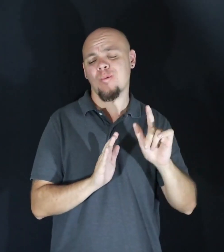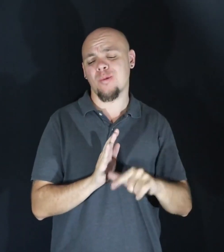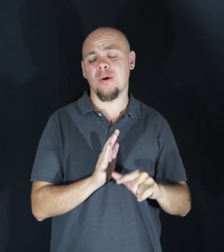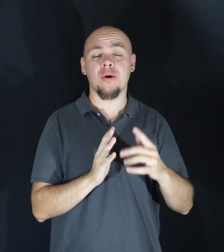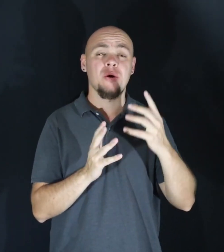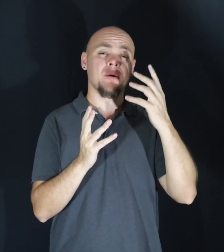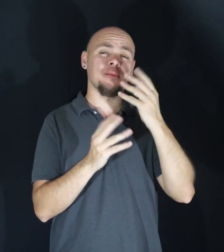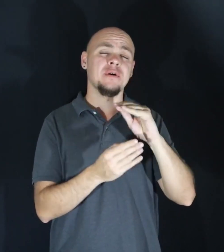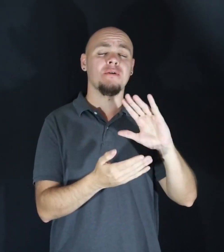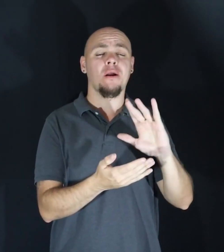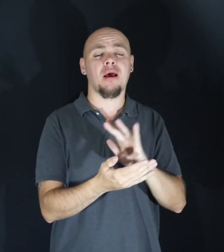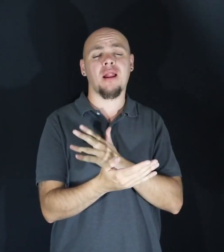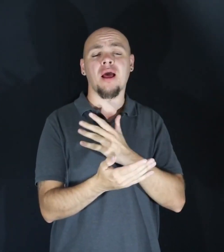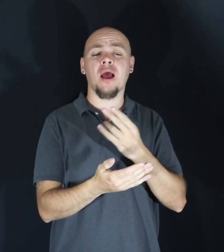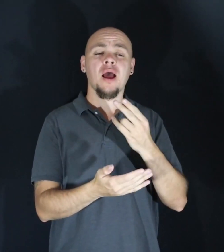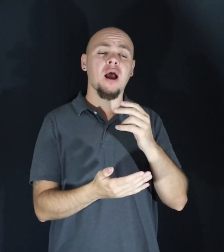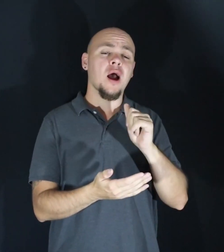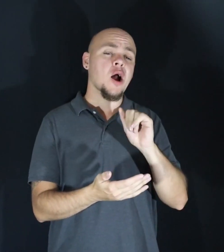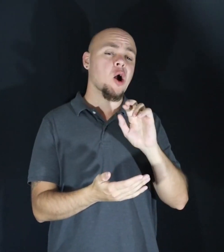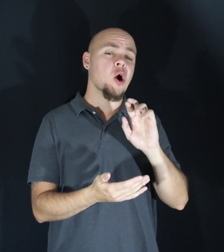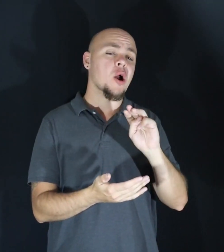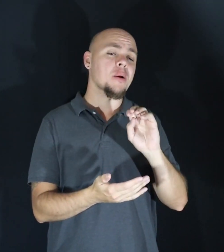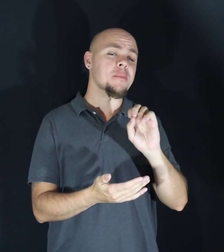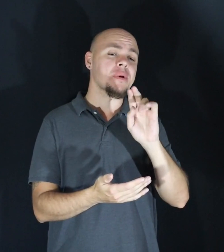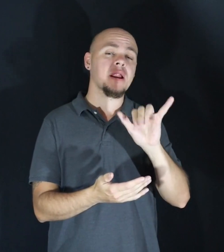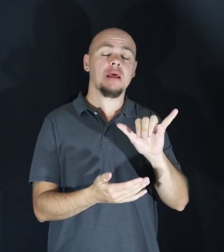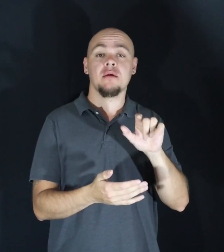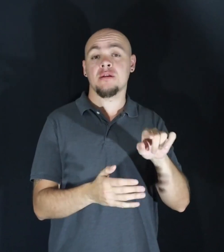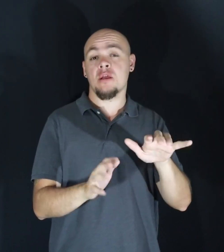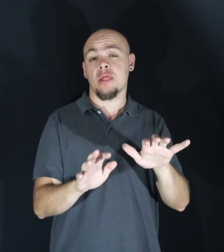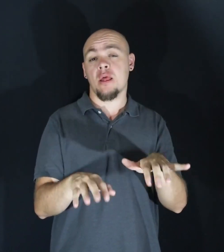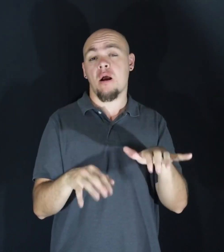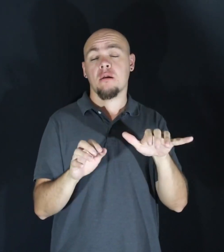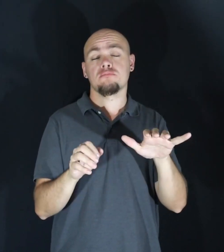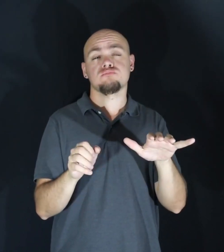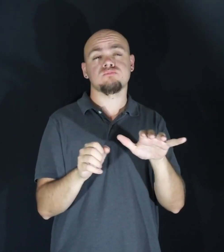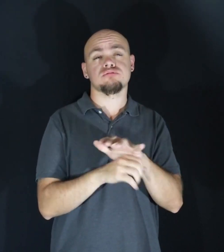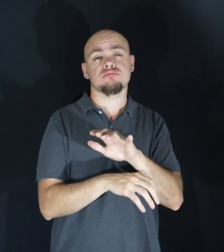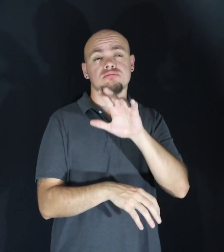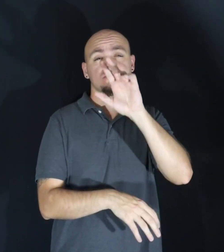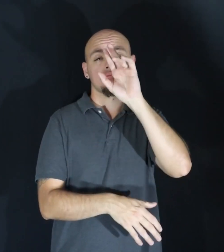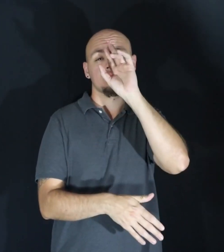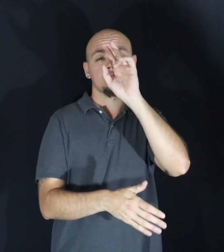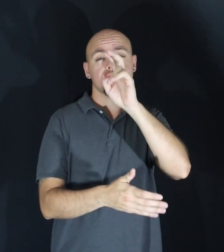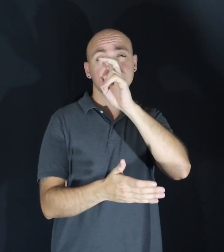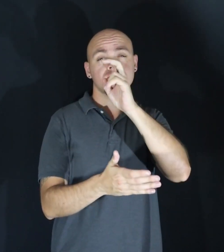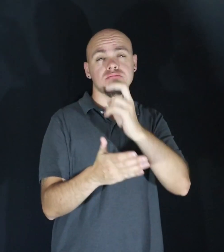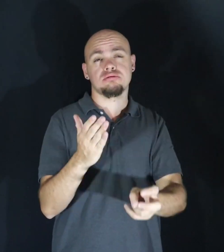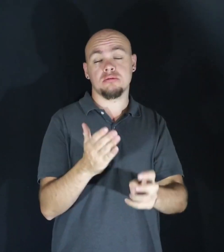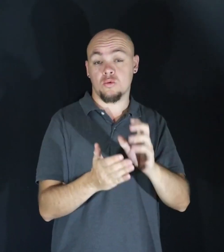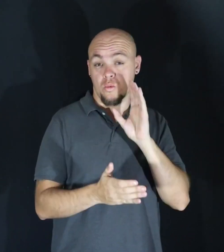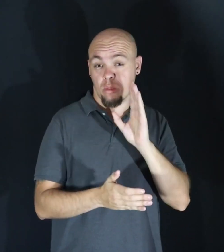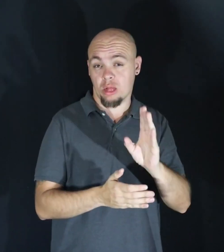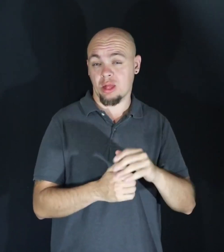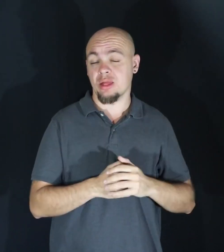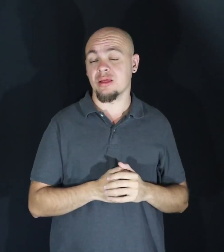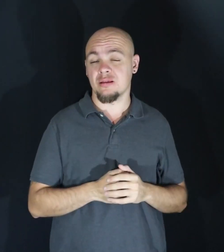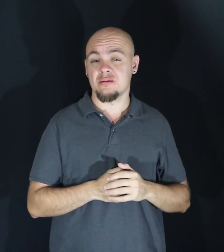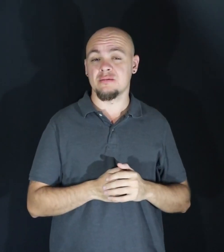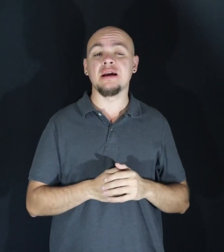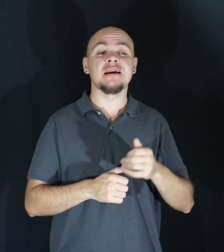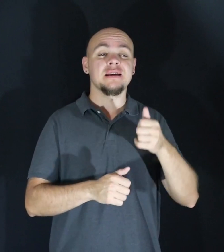beautiful melodies, harmonies. It's gonna take the audience on a fully embodied musical journey, and you need every one of your